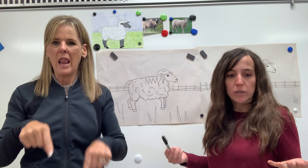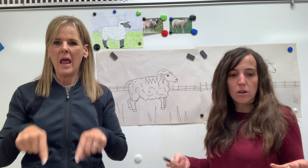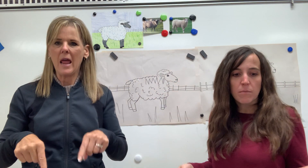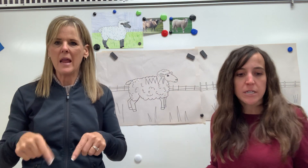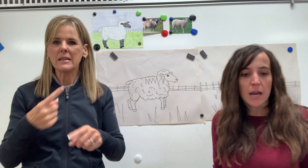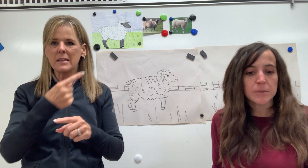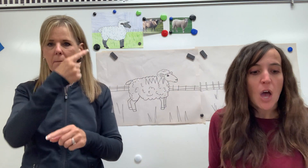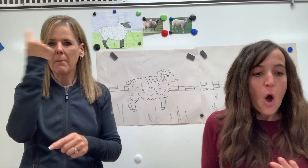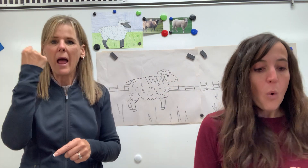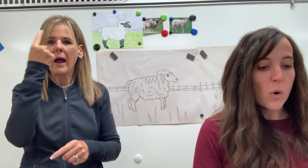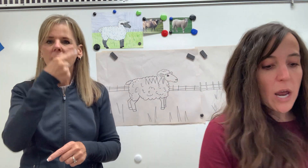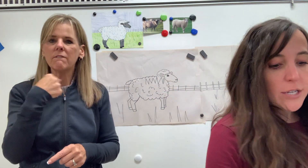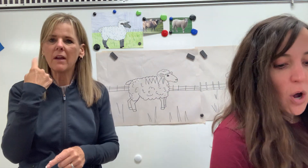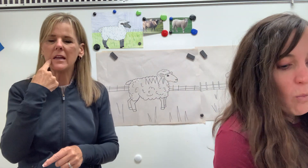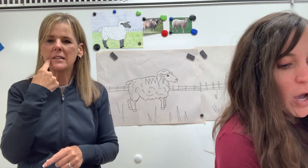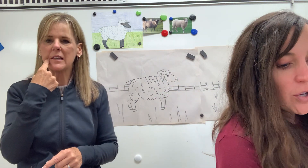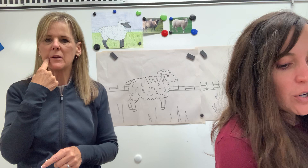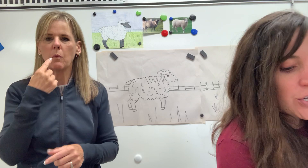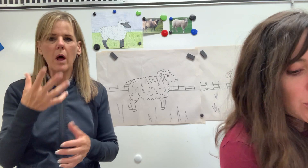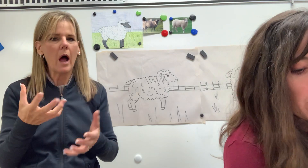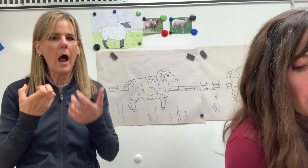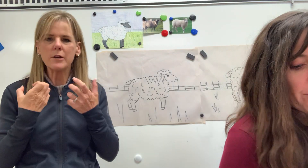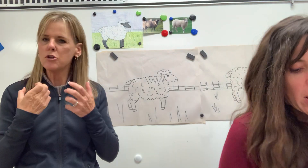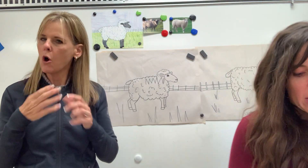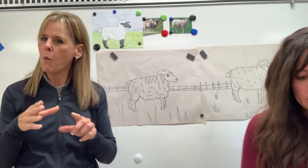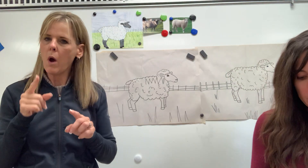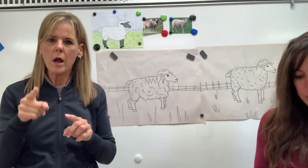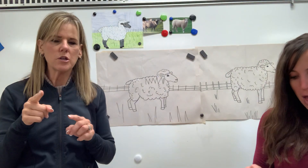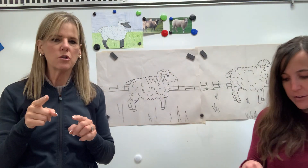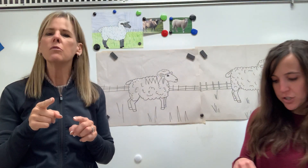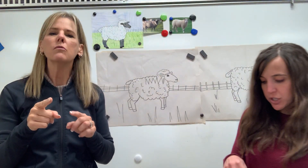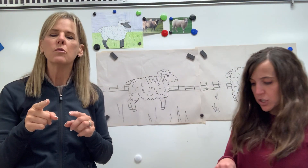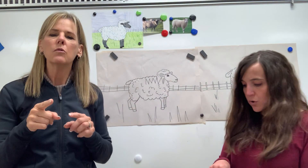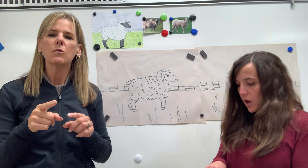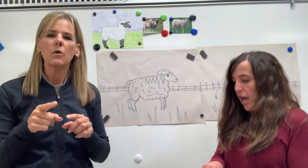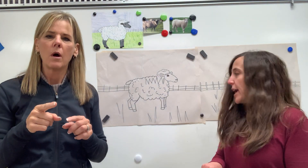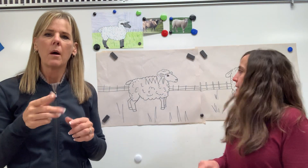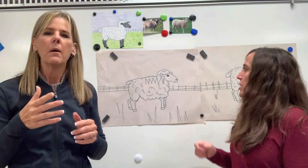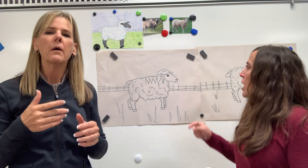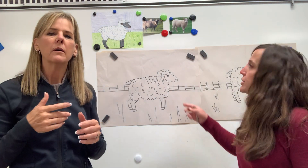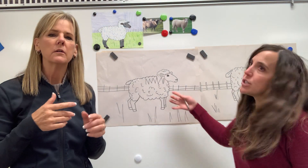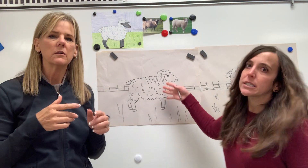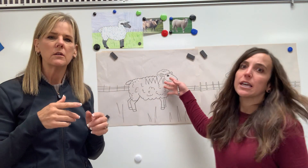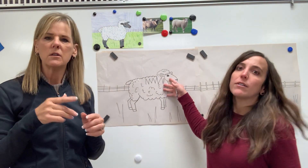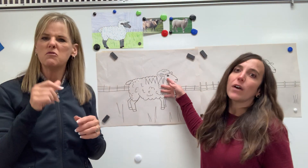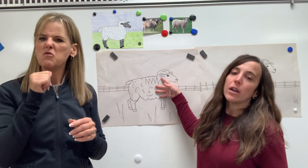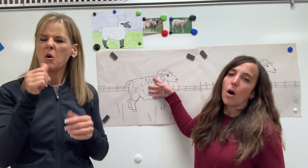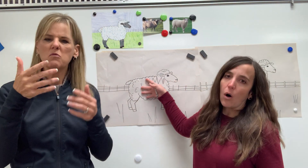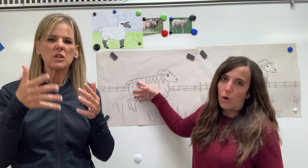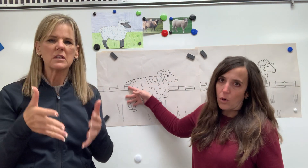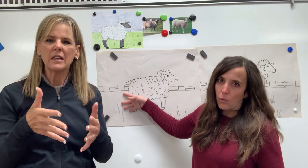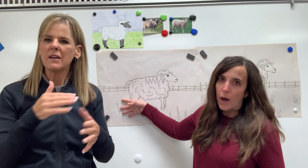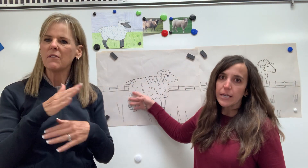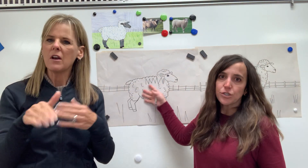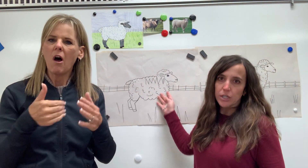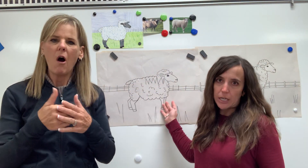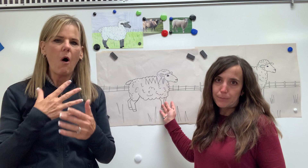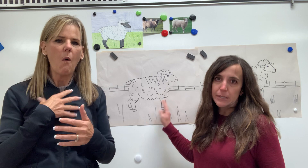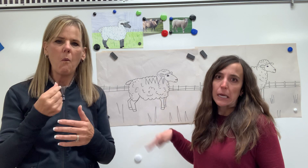really common types. What I don't want you to do though, friends, my challenge to you is not to just leave an all white sheep and say,